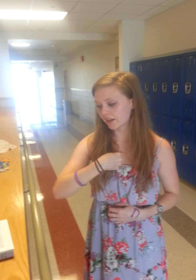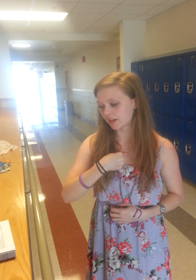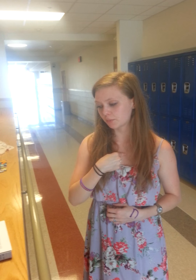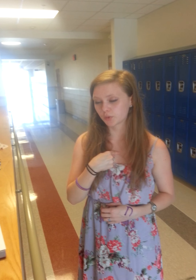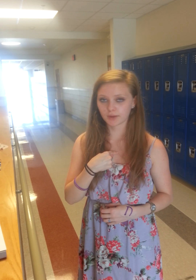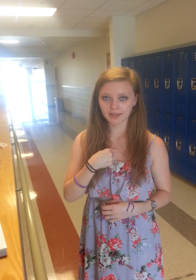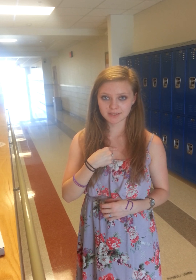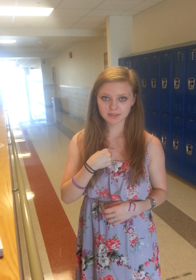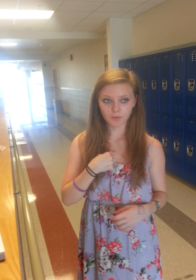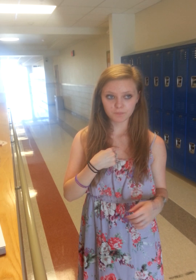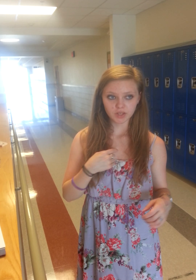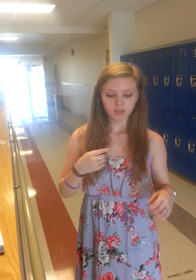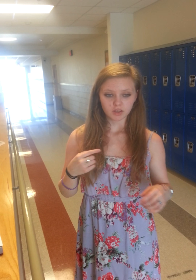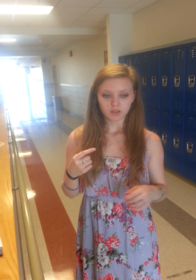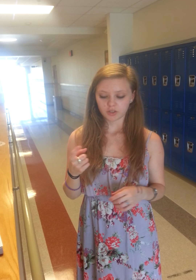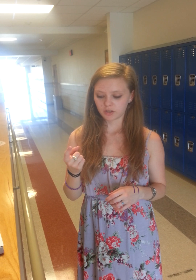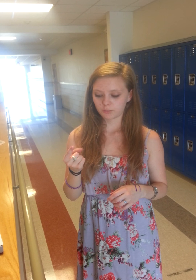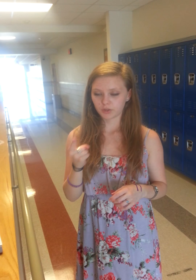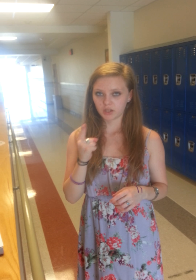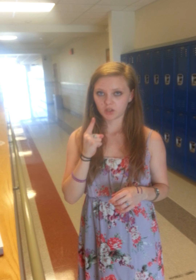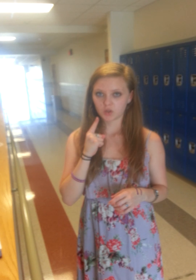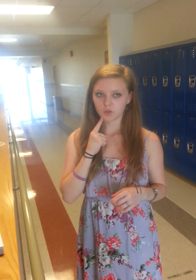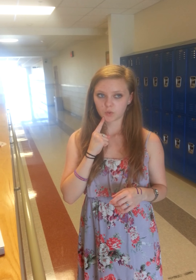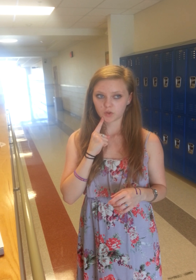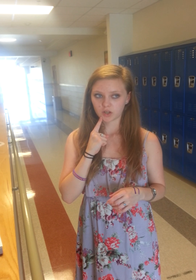am correct. You're going to bring your